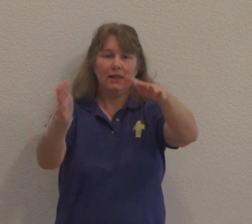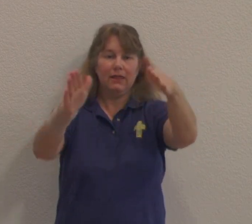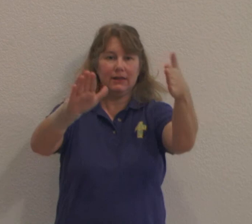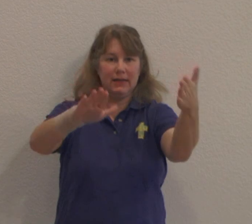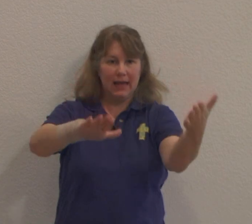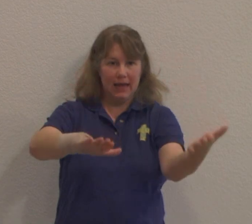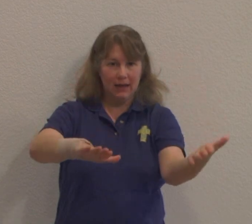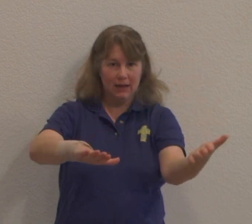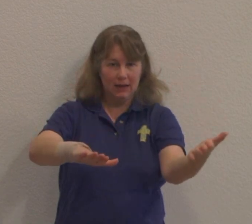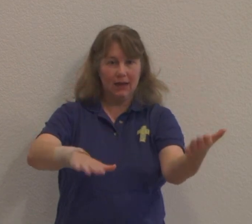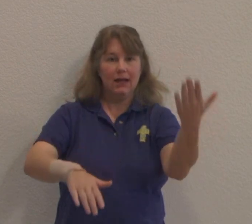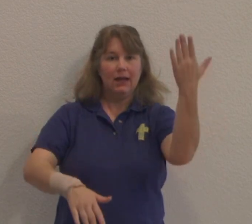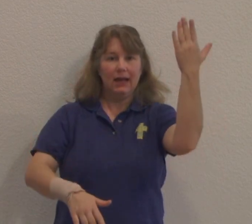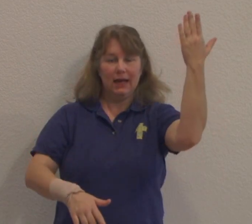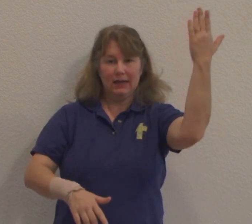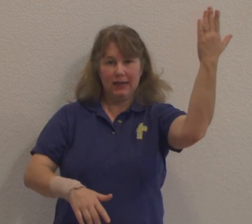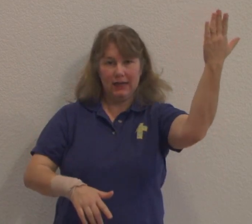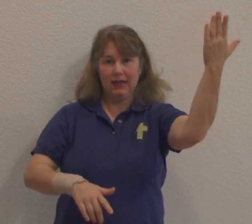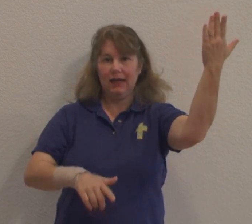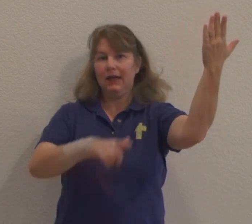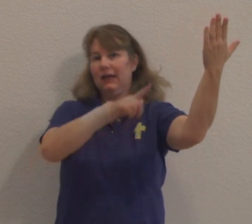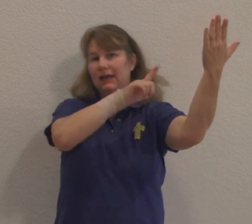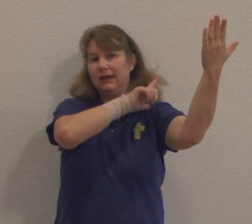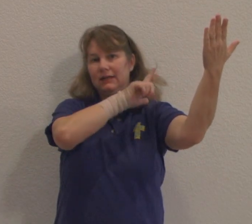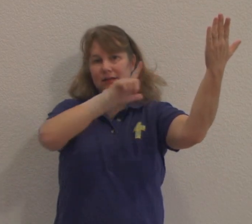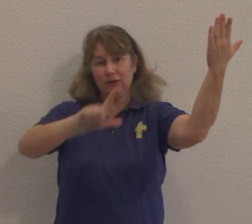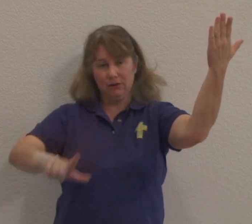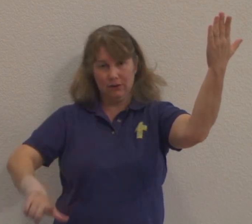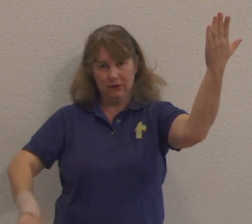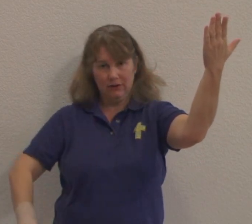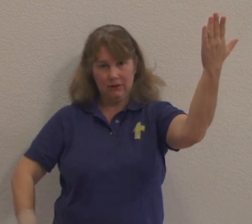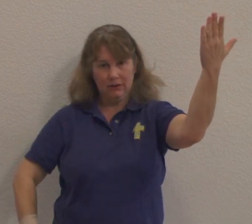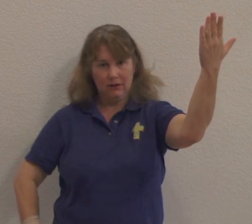the dead, and He is Lord.